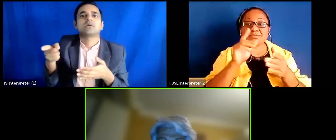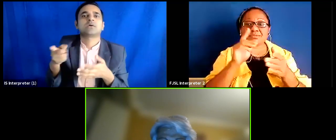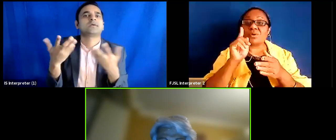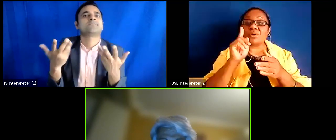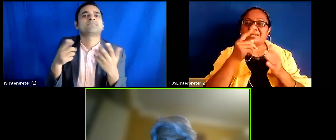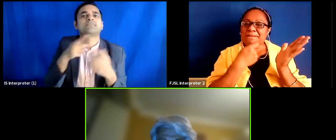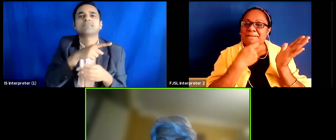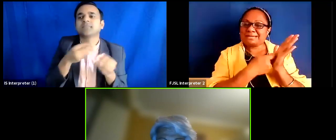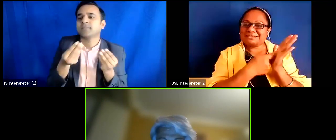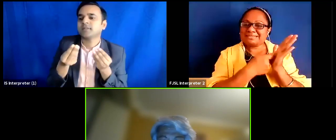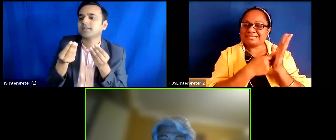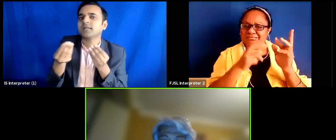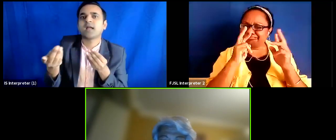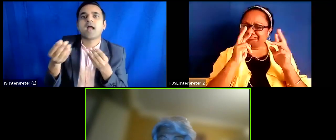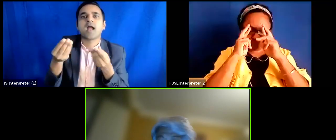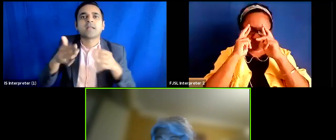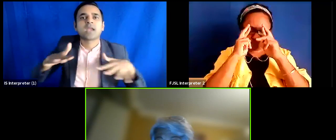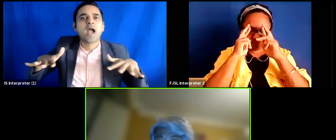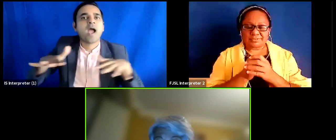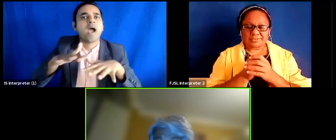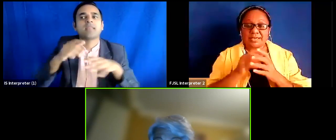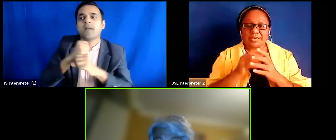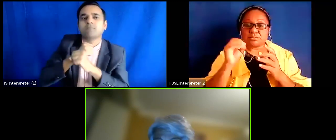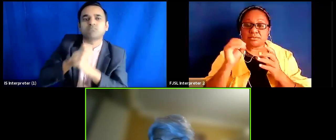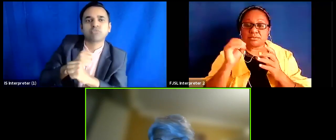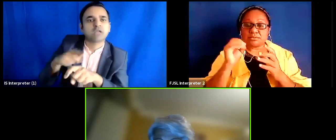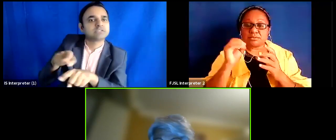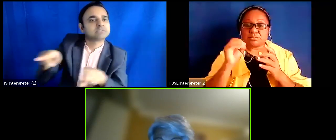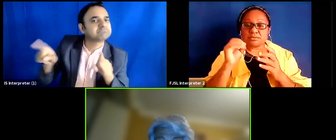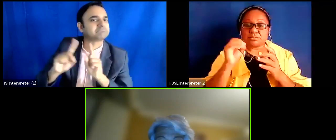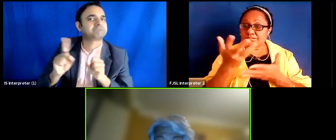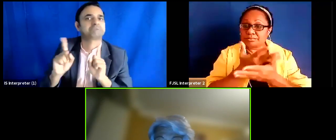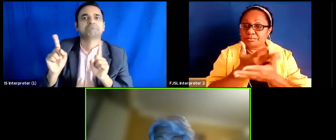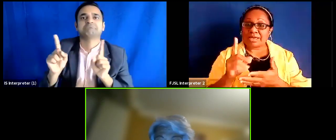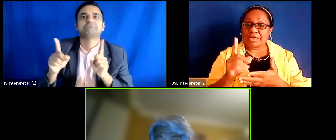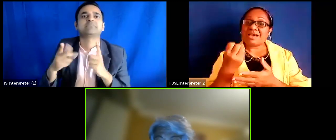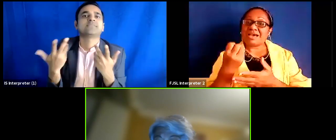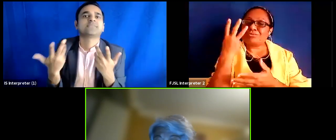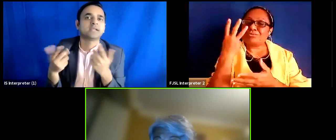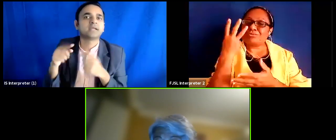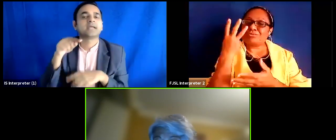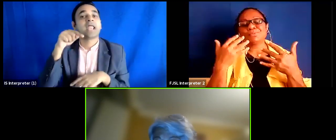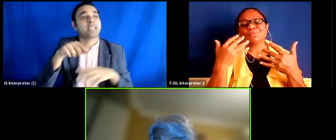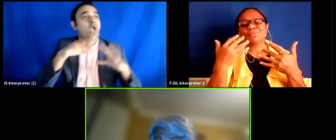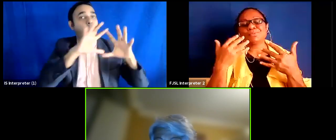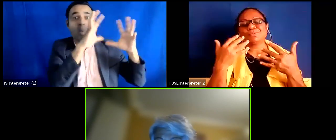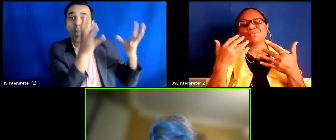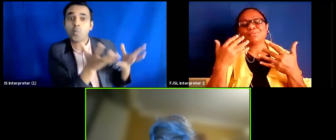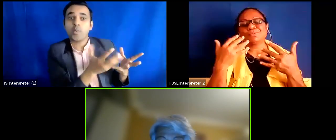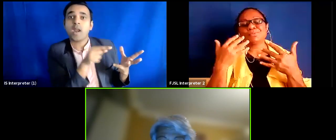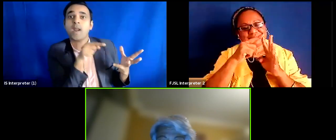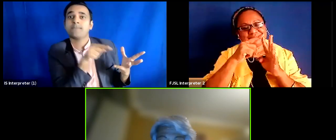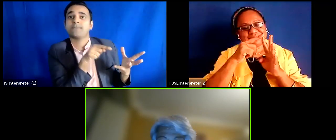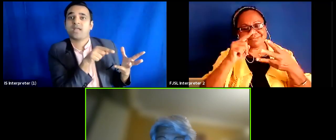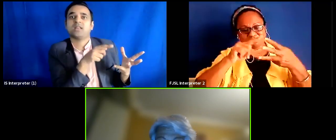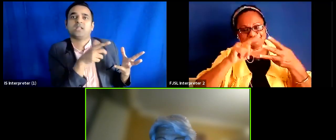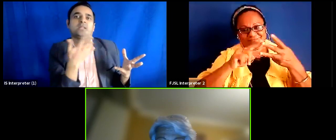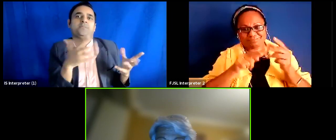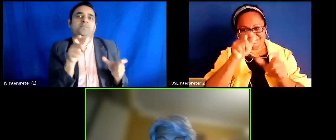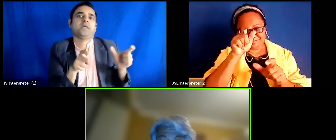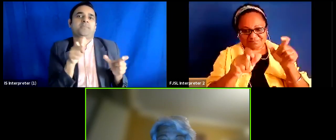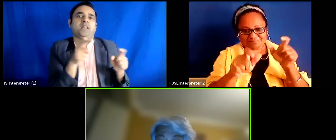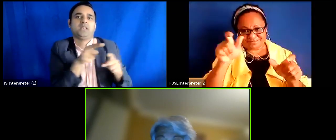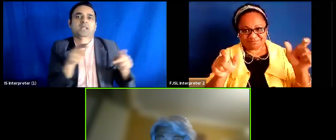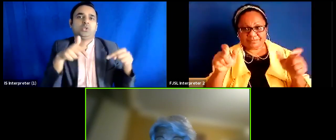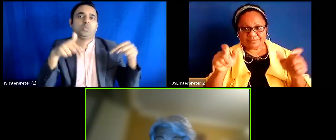In the plenary today, we have three fabulous speakers who will talk about yet another aspect of corporate